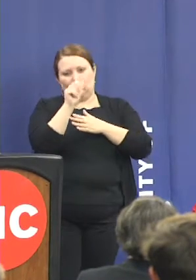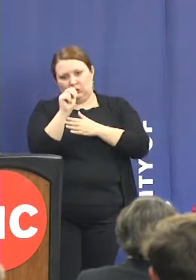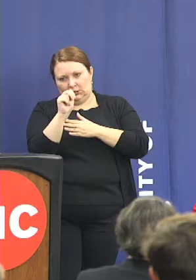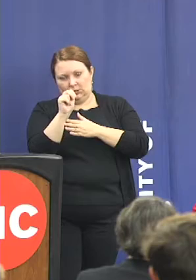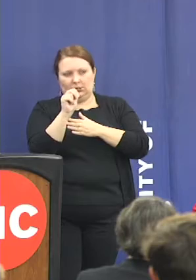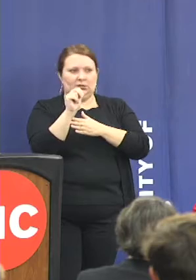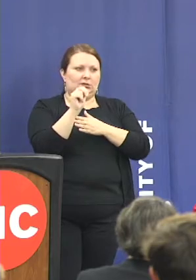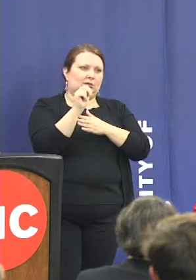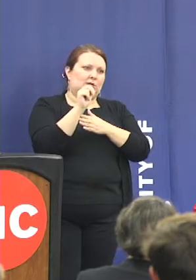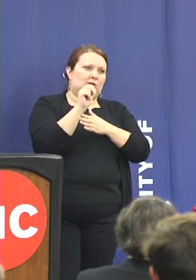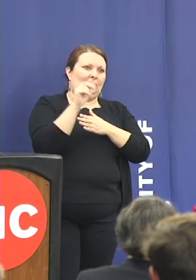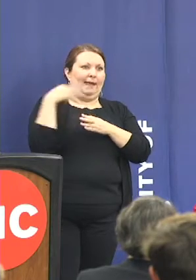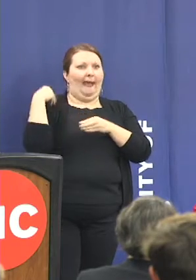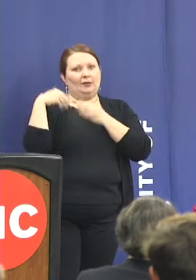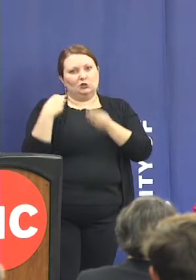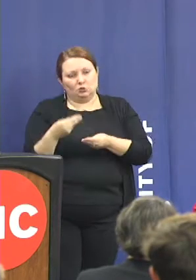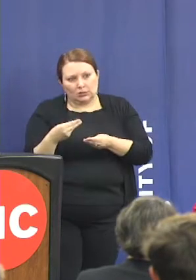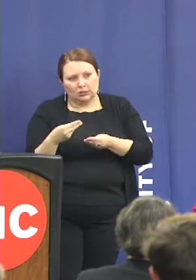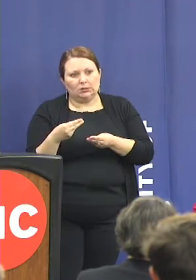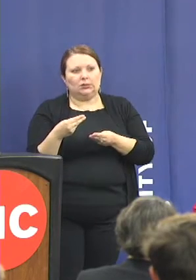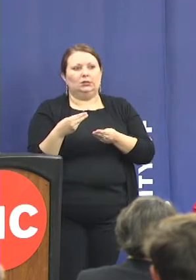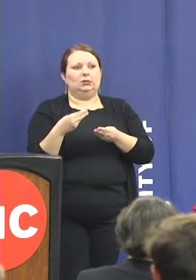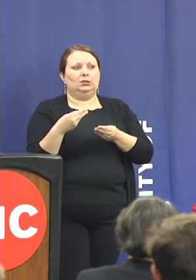or ancestry.